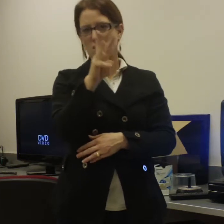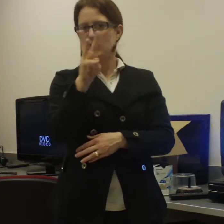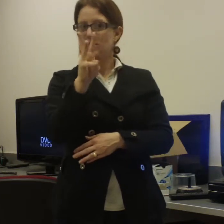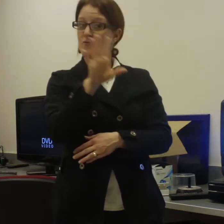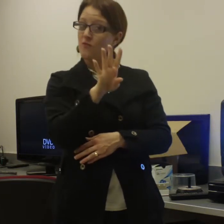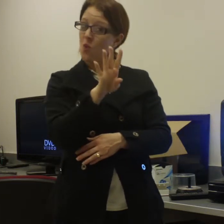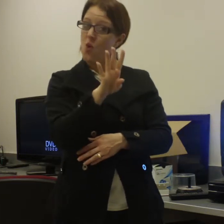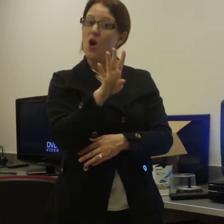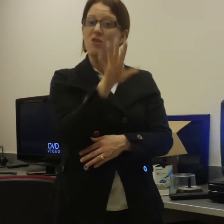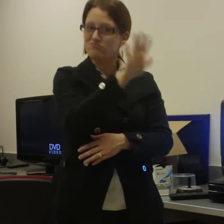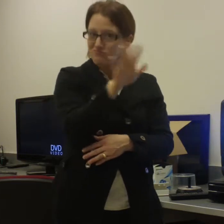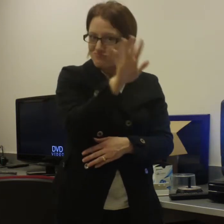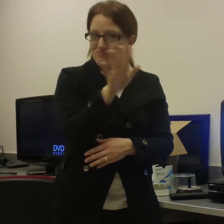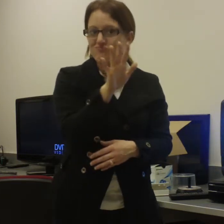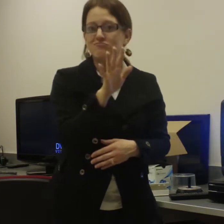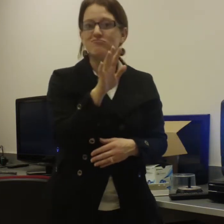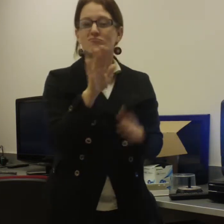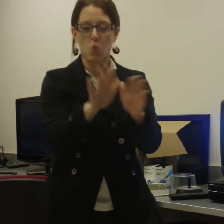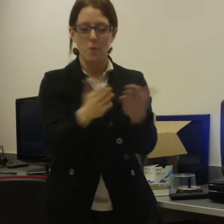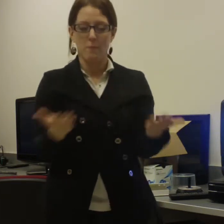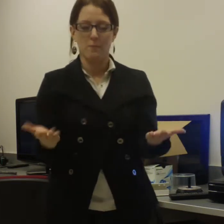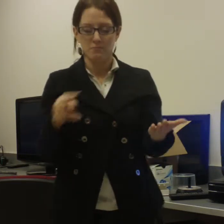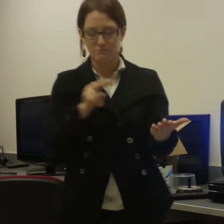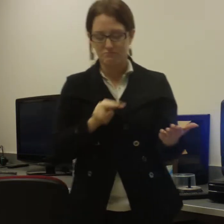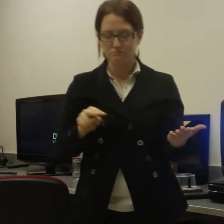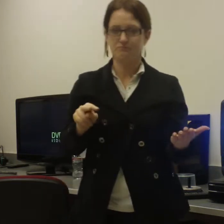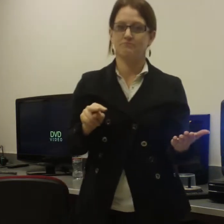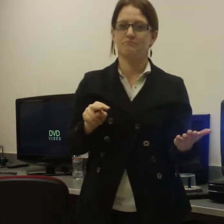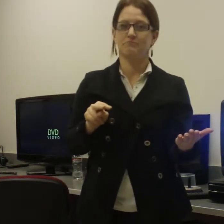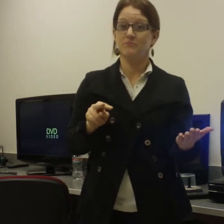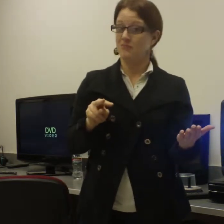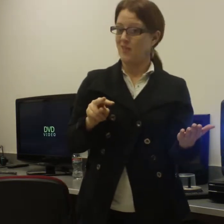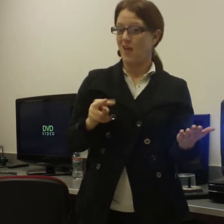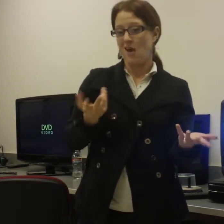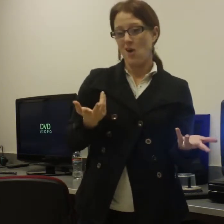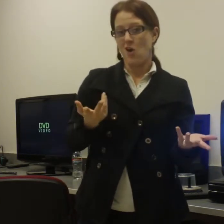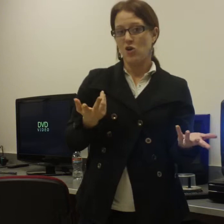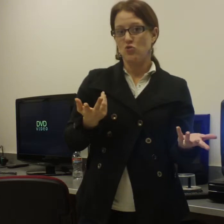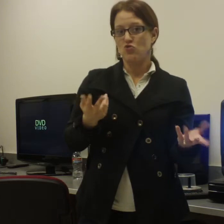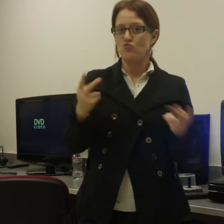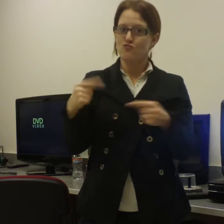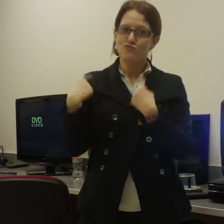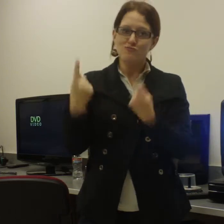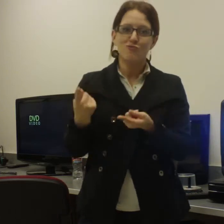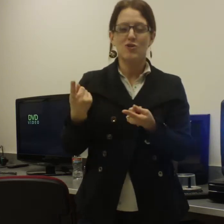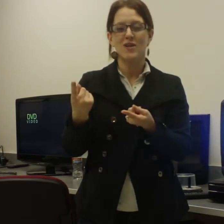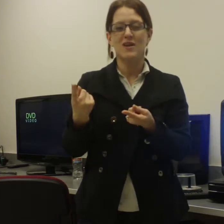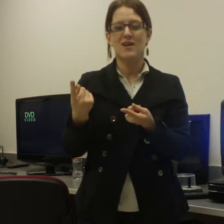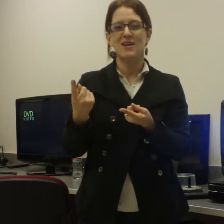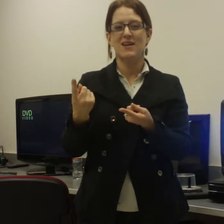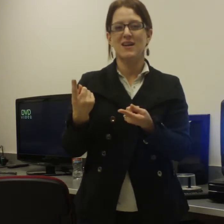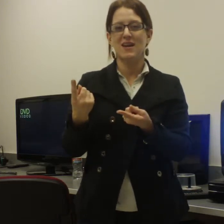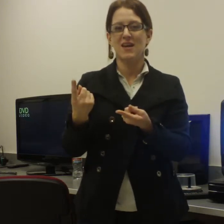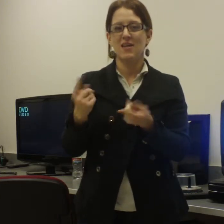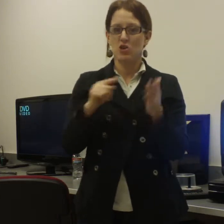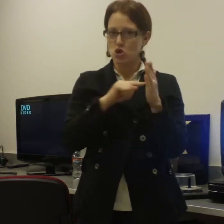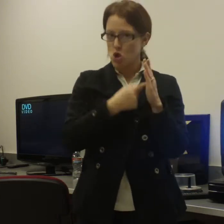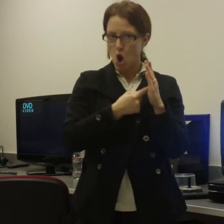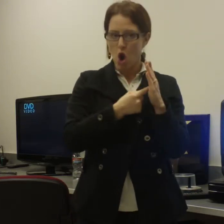265, 264. All right, now normally I don't have you do much with the introductions. All right, and as a matter of fact,